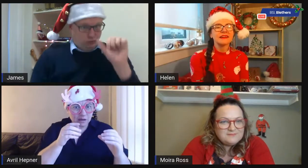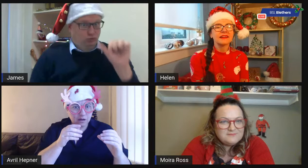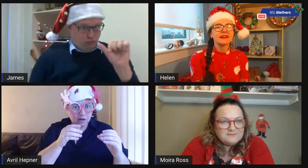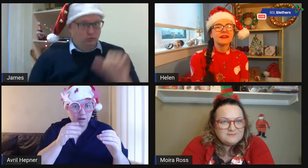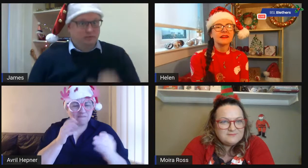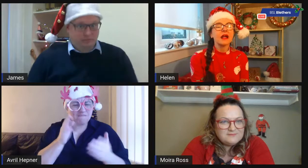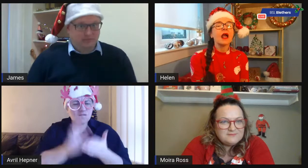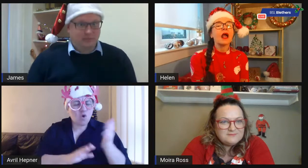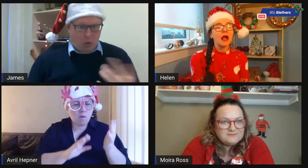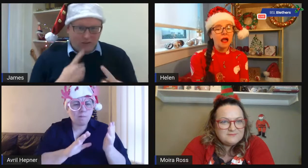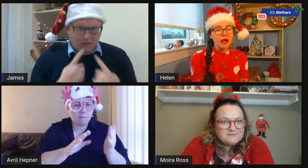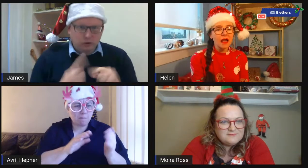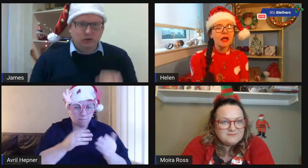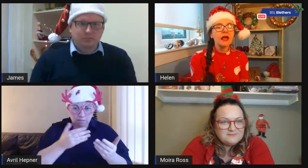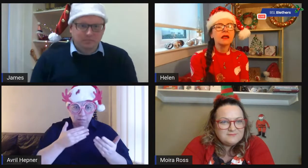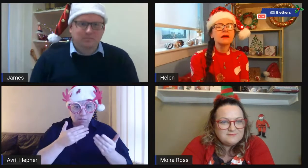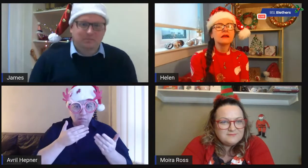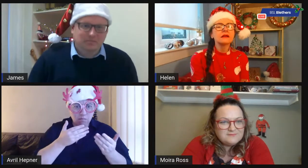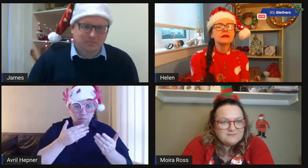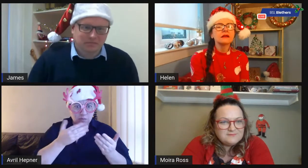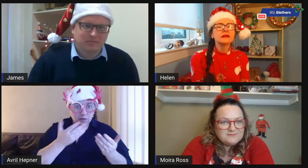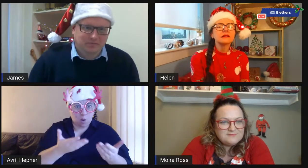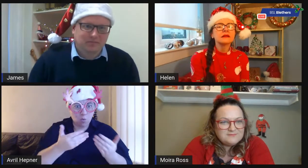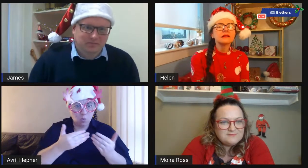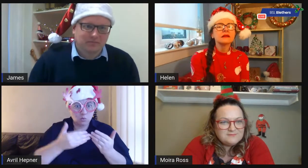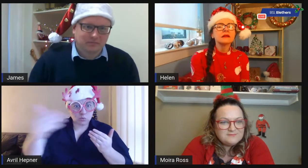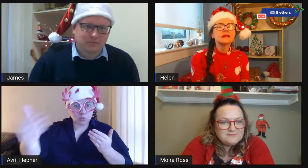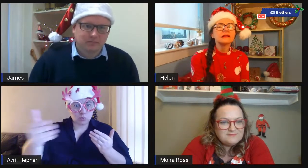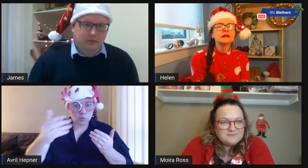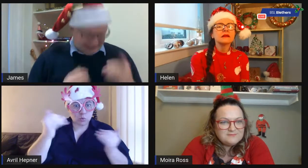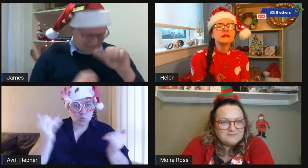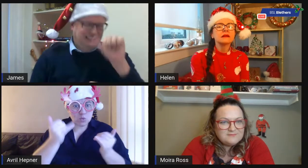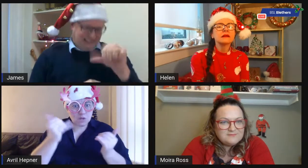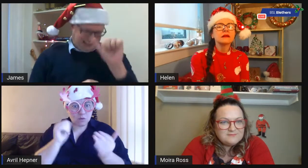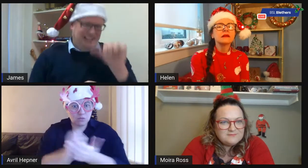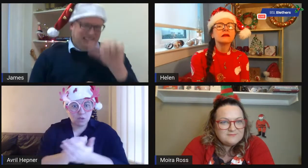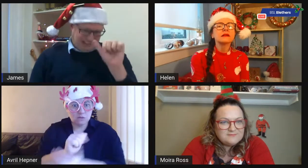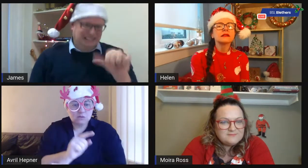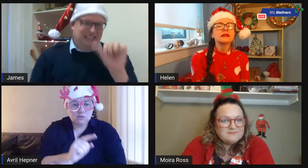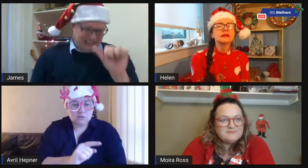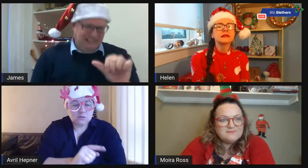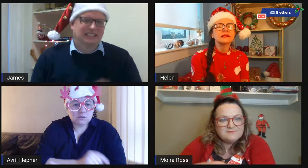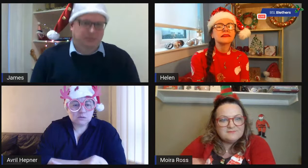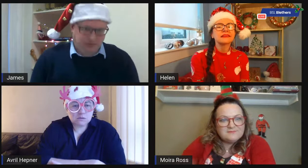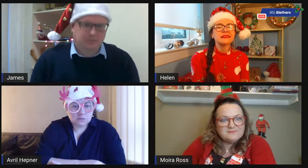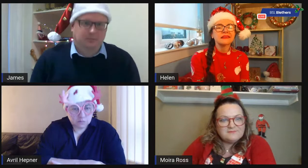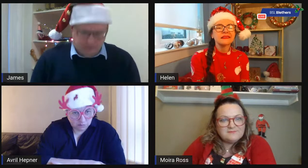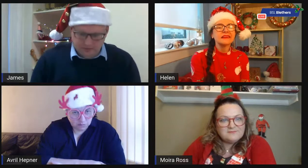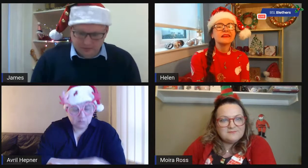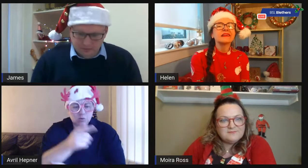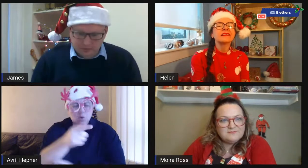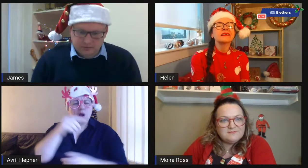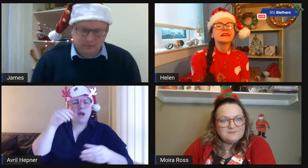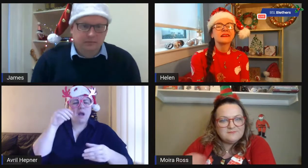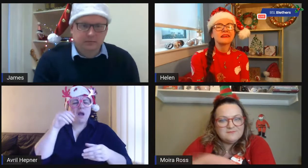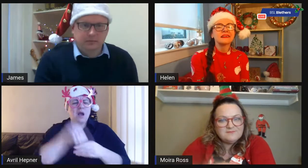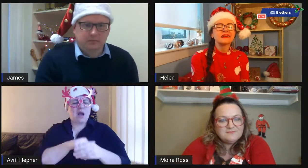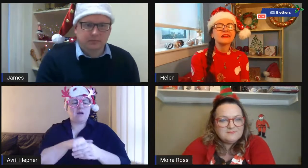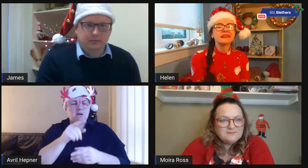So it's quite a big, thick bumper edition, isn't it? Yeah. And where does that take us from? From now to New Year, or?